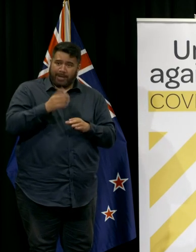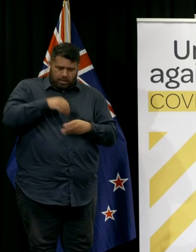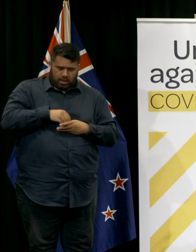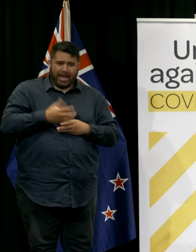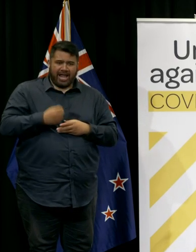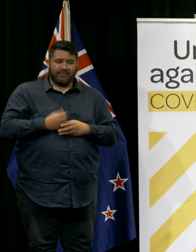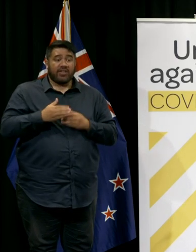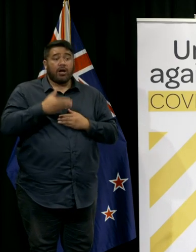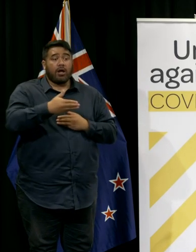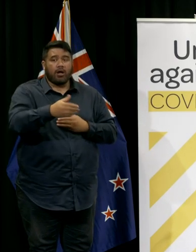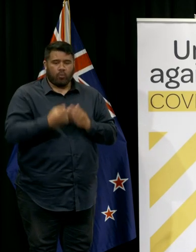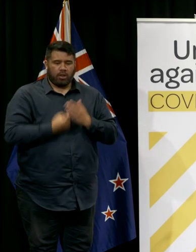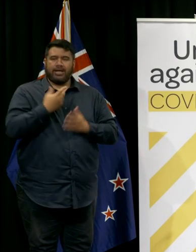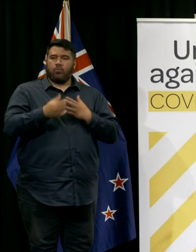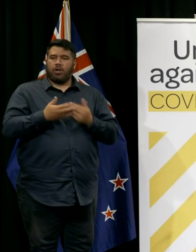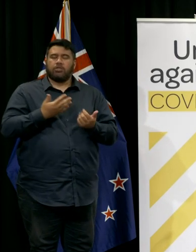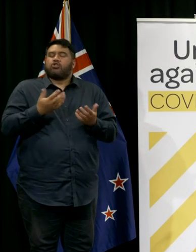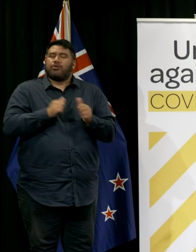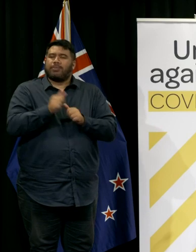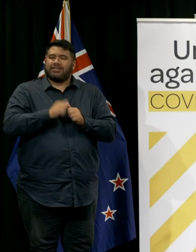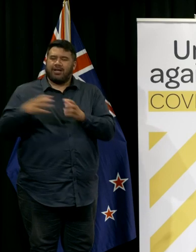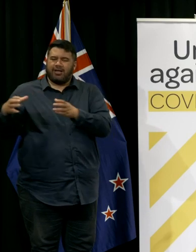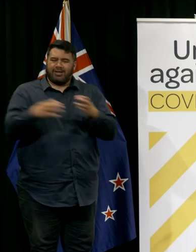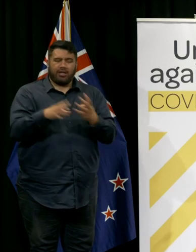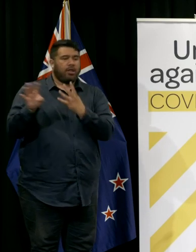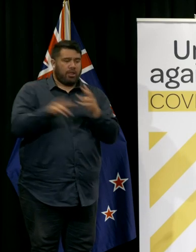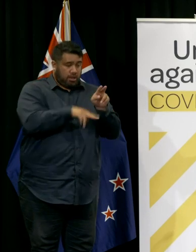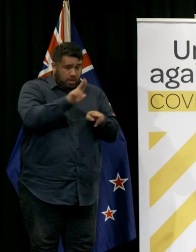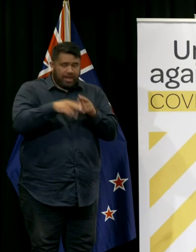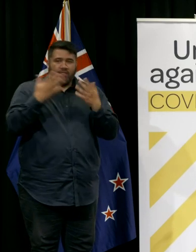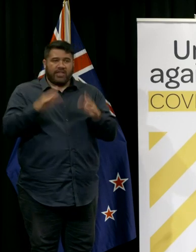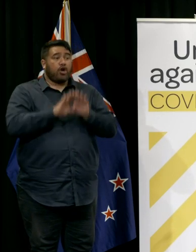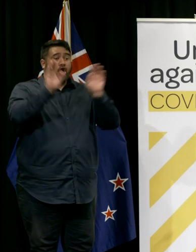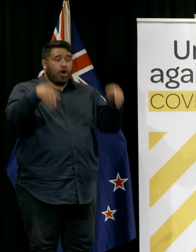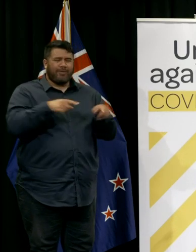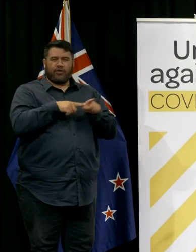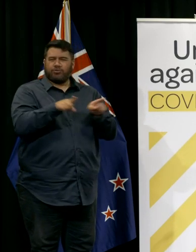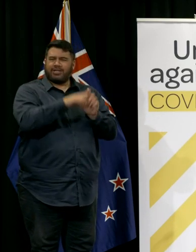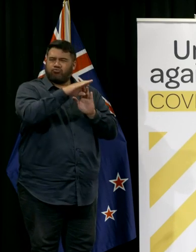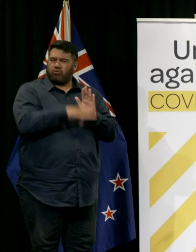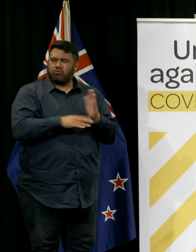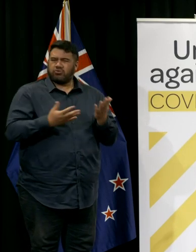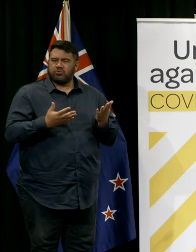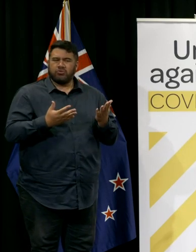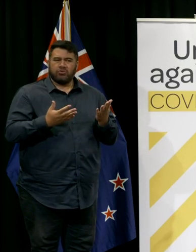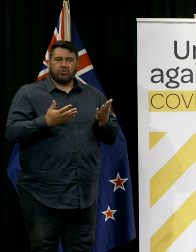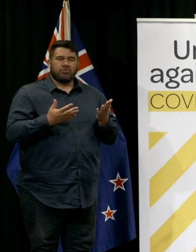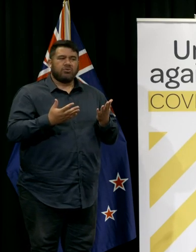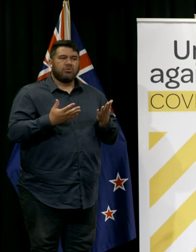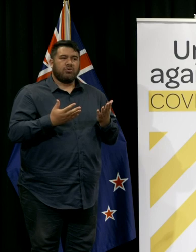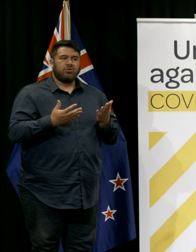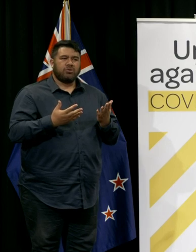into 14 days strict self-isolation when they come into the country. If they develop symptoms and it's felt that it could be